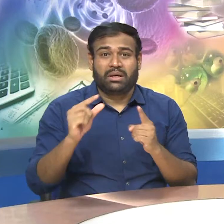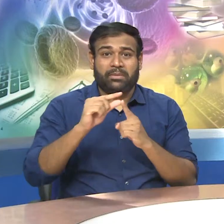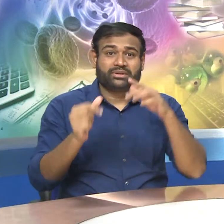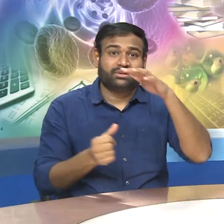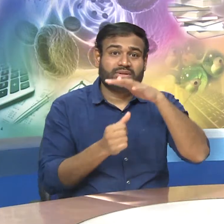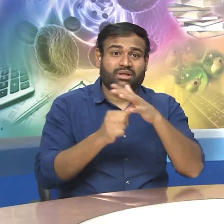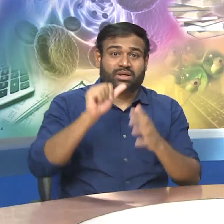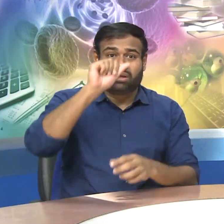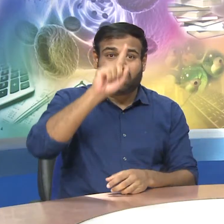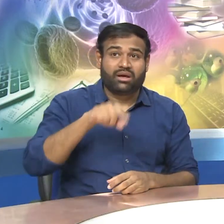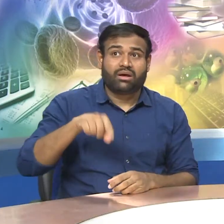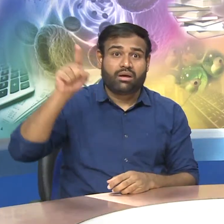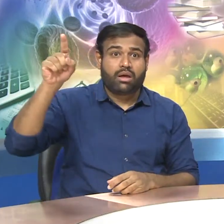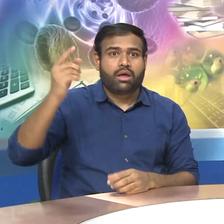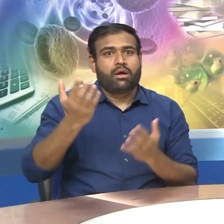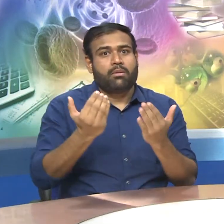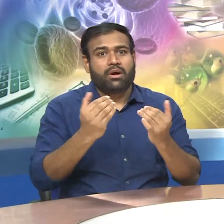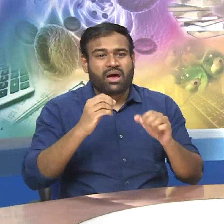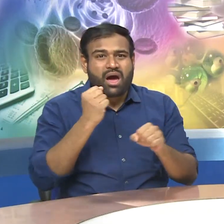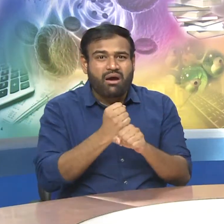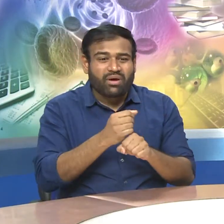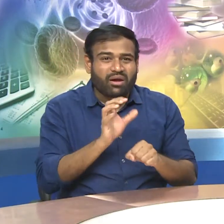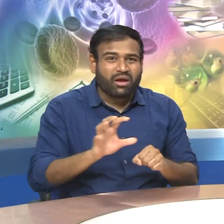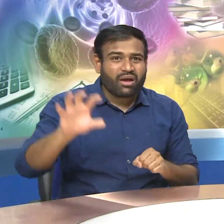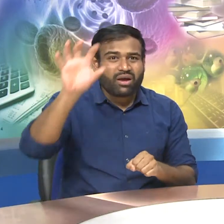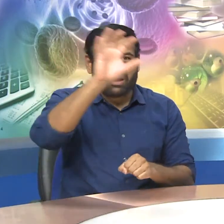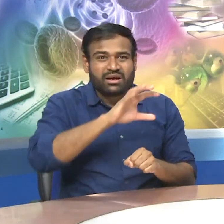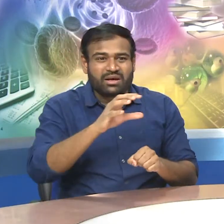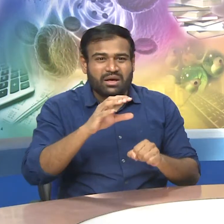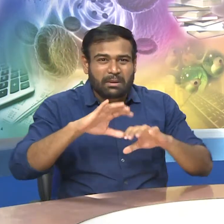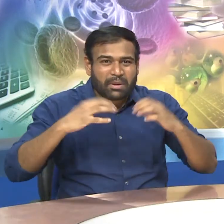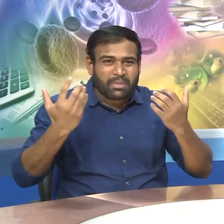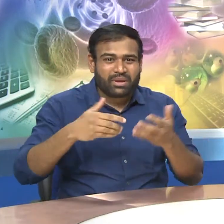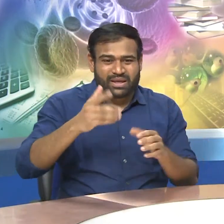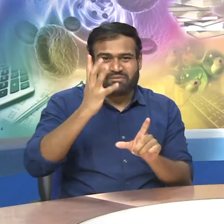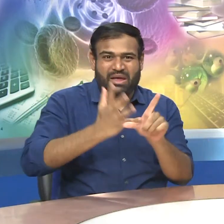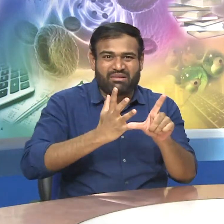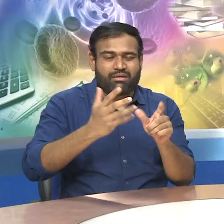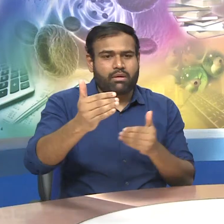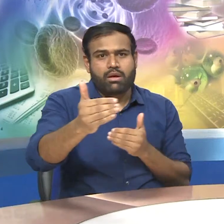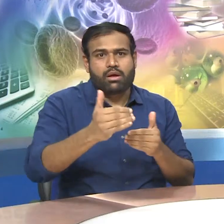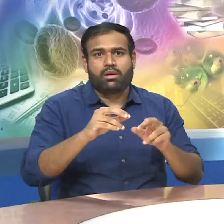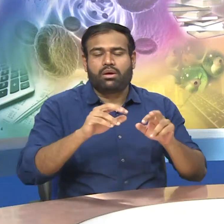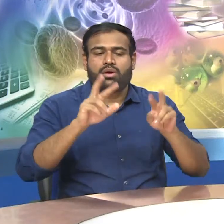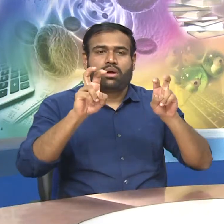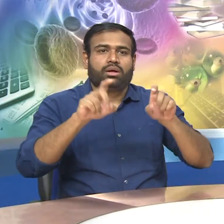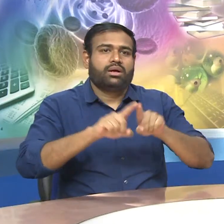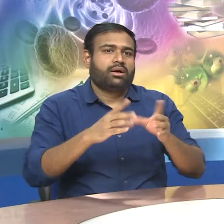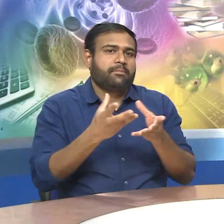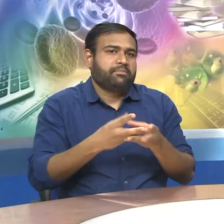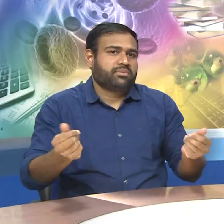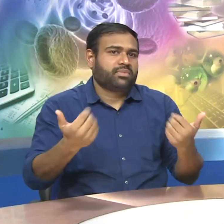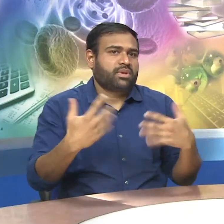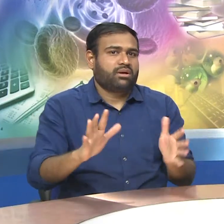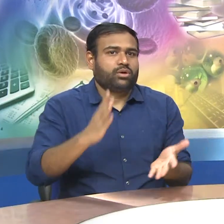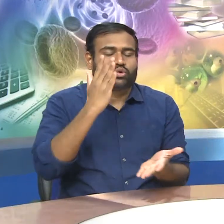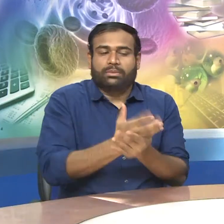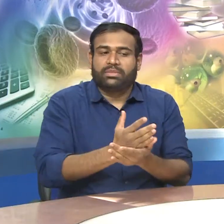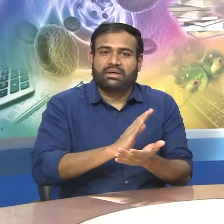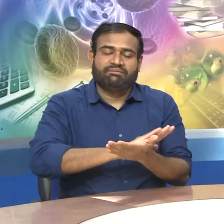May be resolved by the President in case of constitutional emergency proclaimed